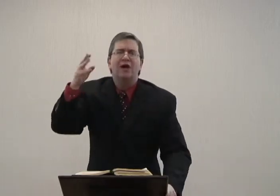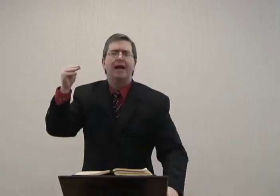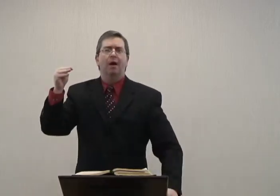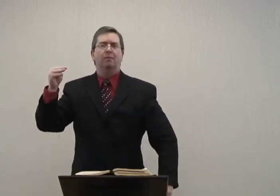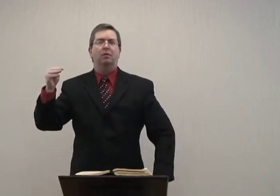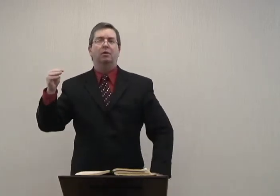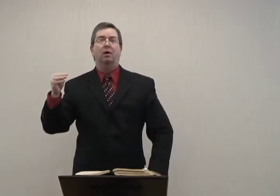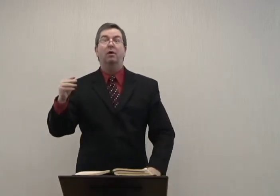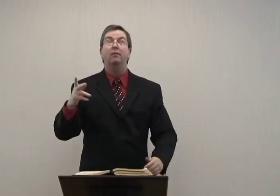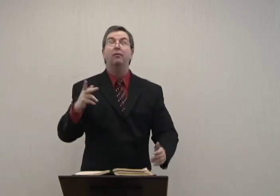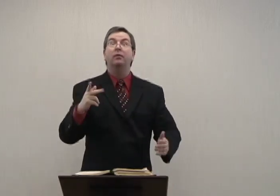You can hear them.